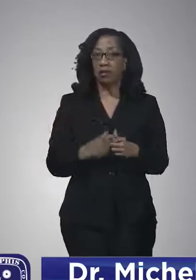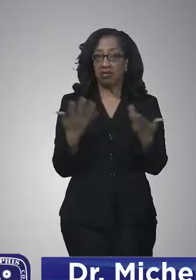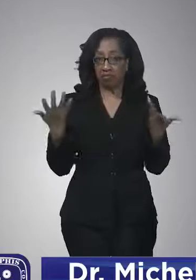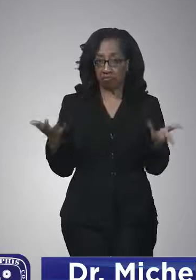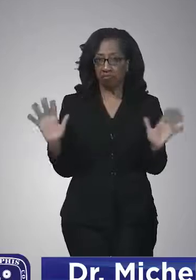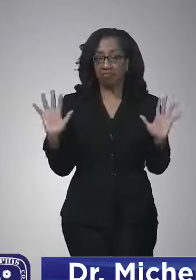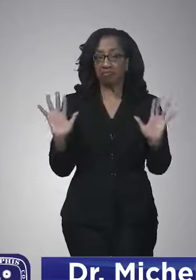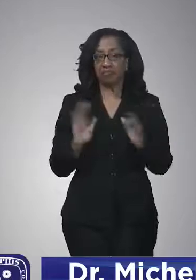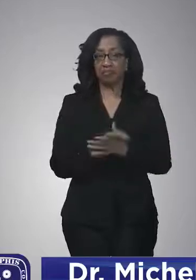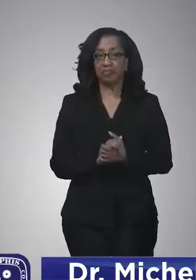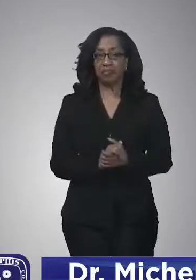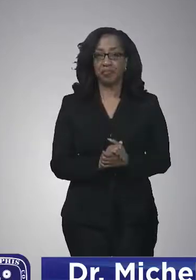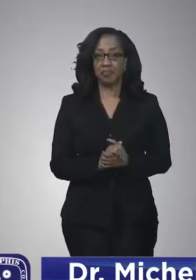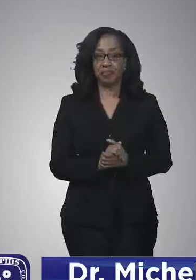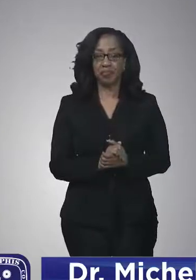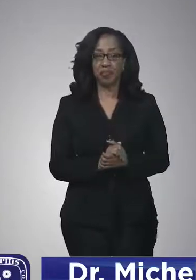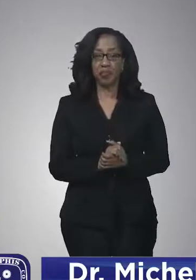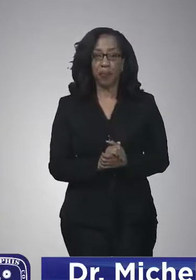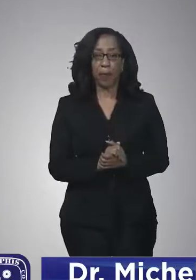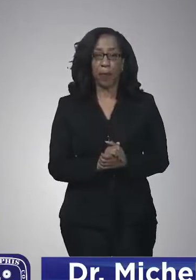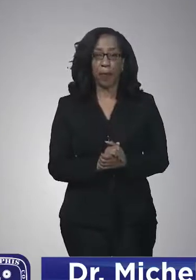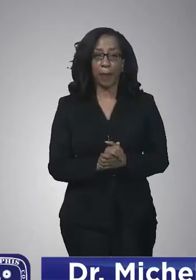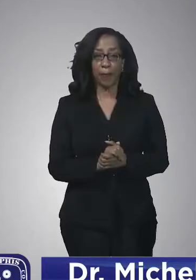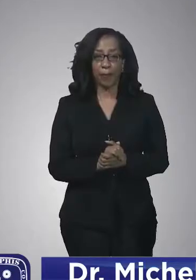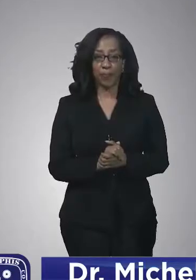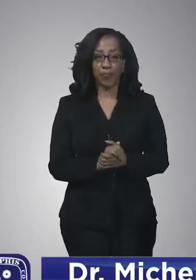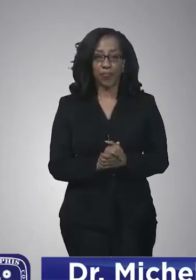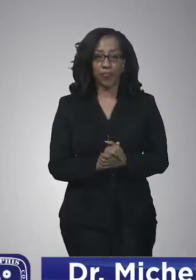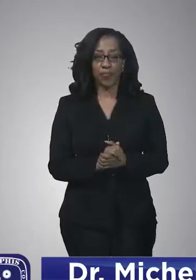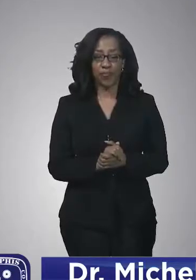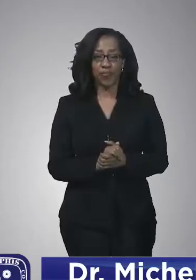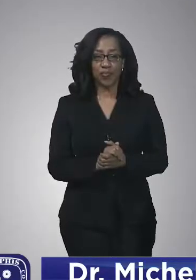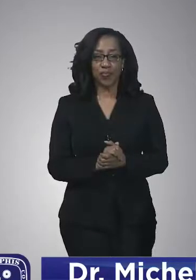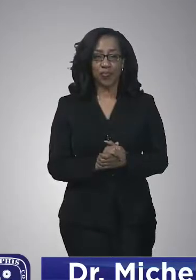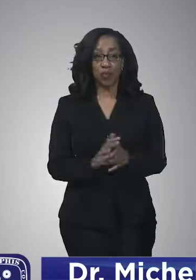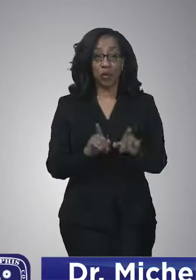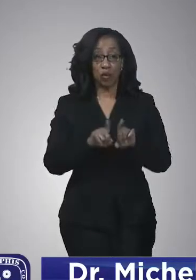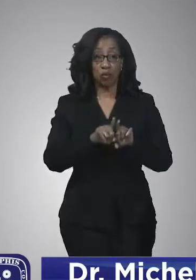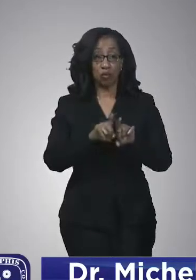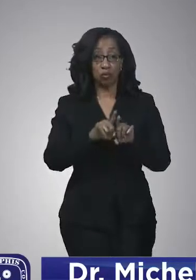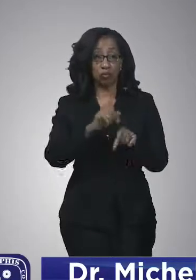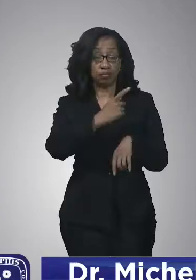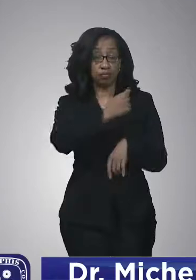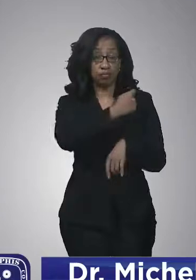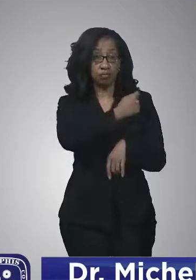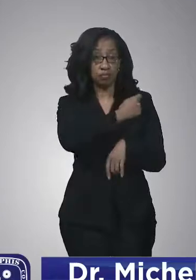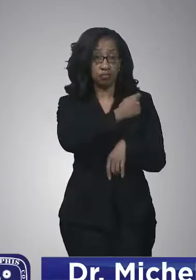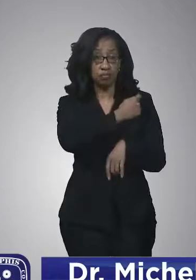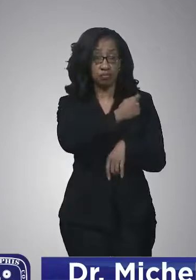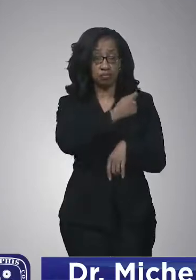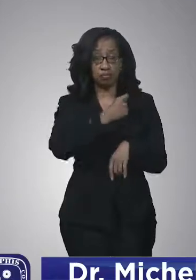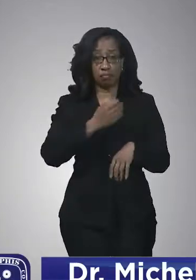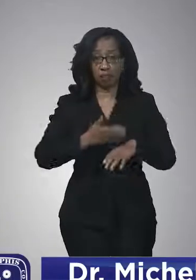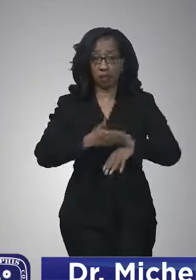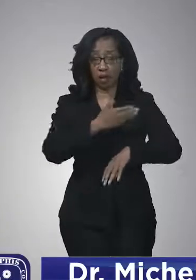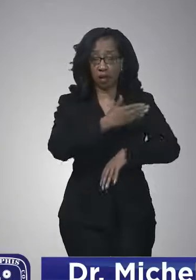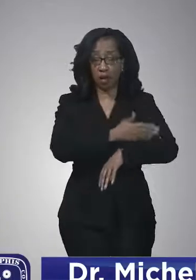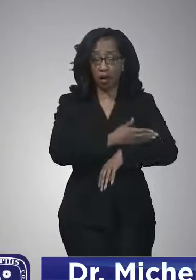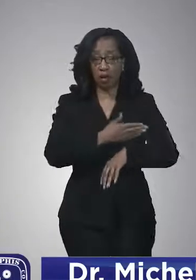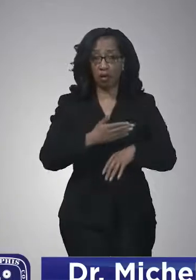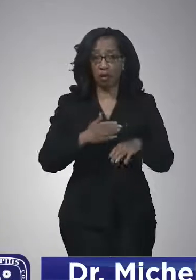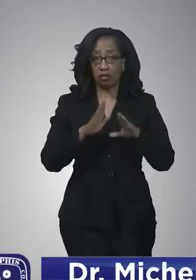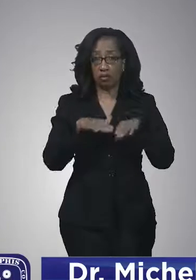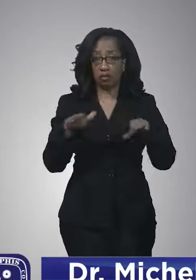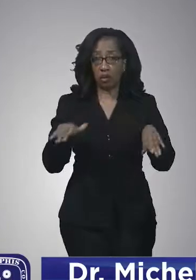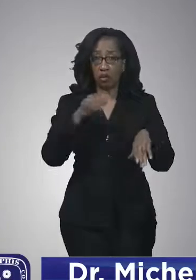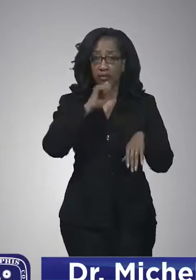vaccinations. There have been significant developments as well on the vaccination front in regards to kids ages 5 to